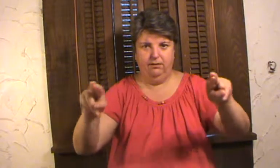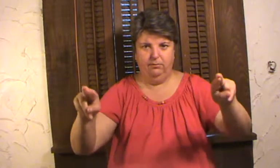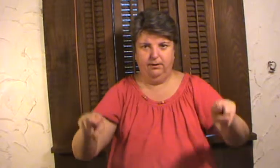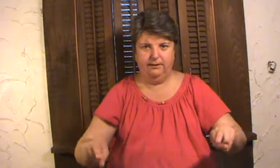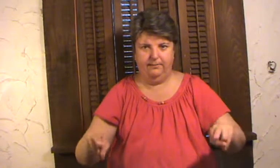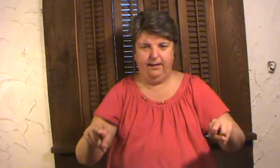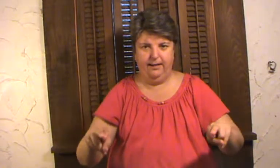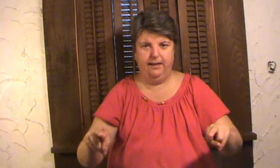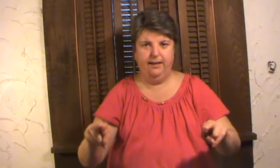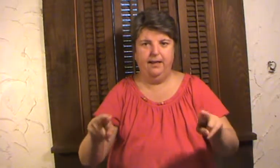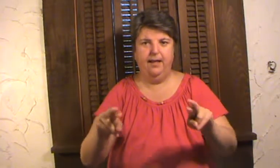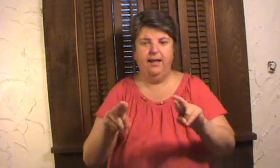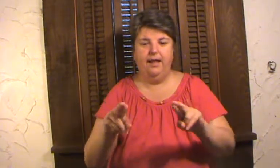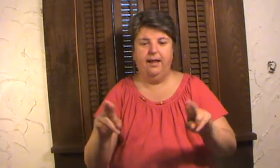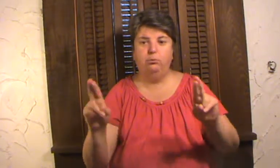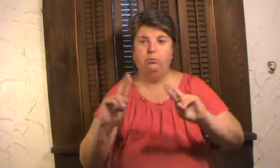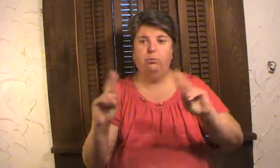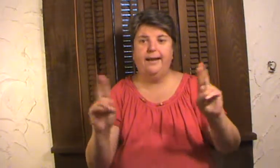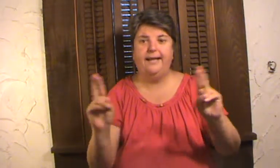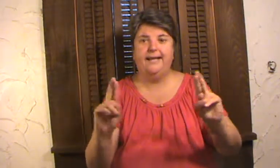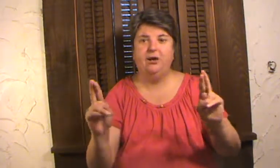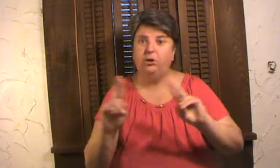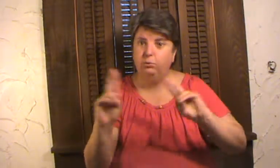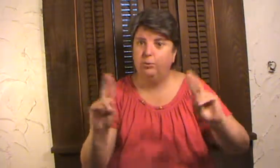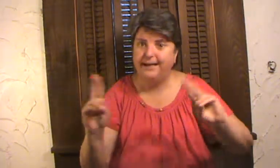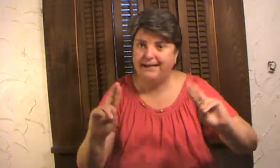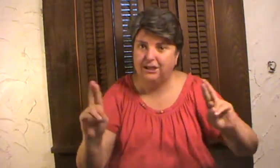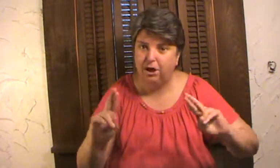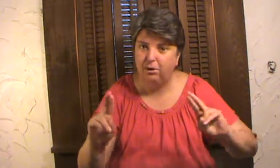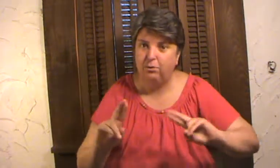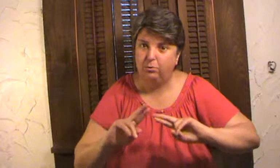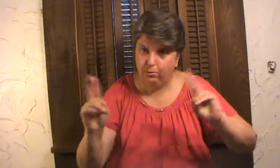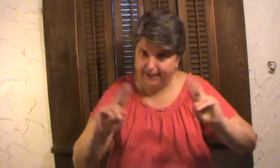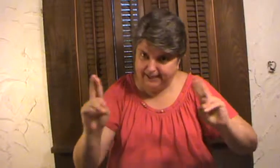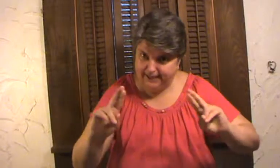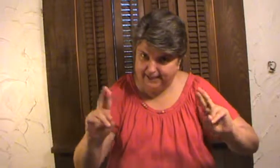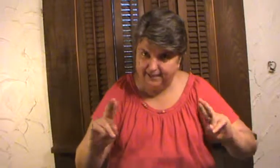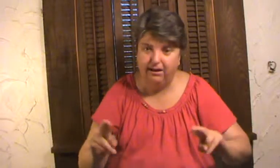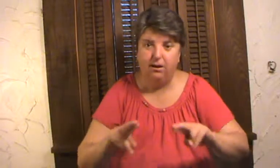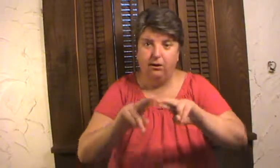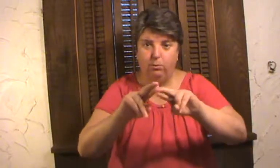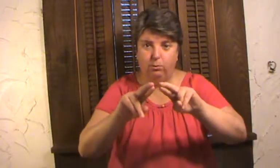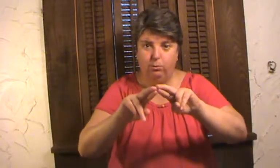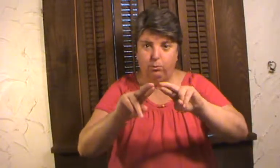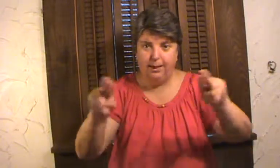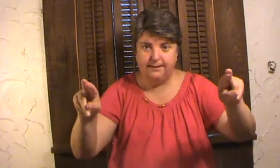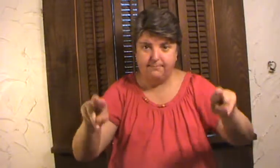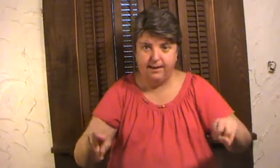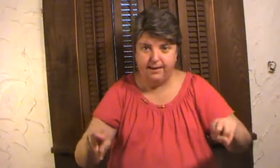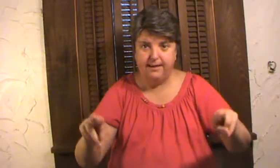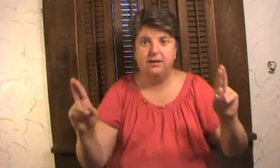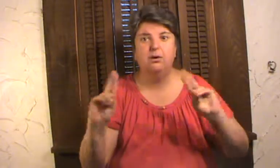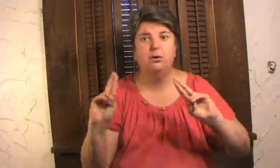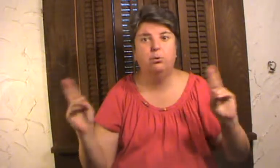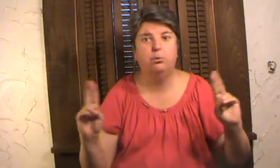Resume. And ready. Are you ready to go? Ready? resume